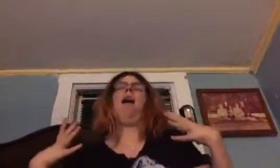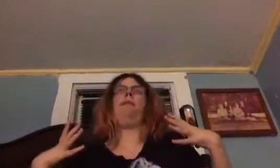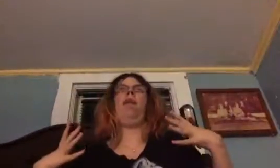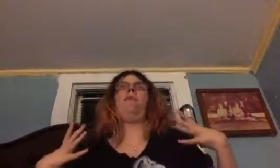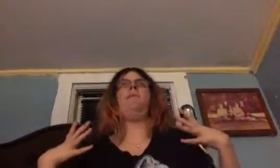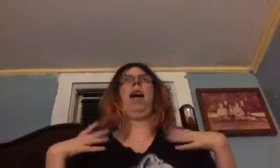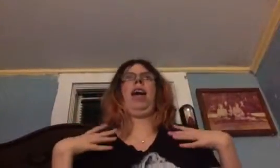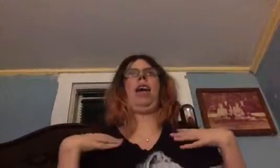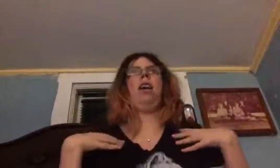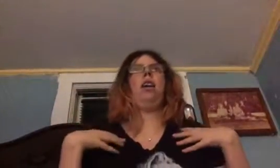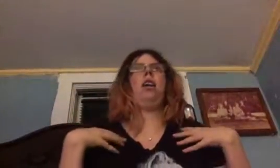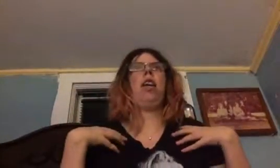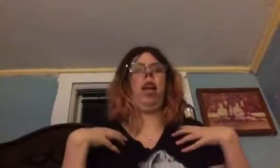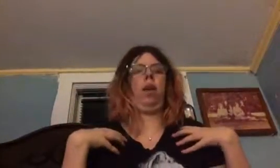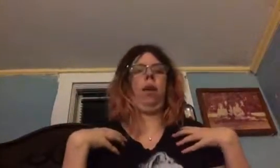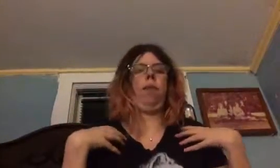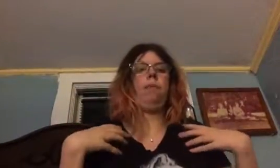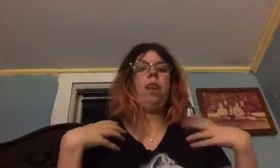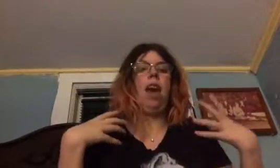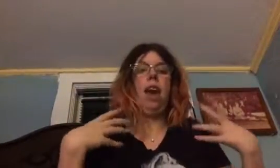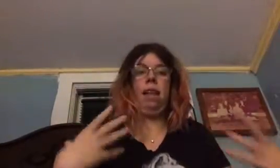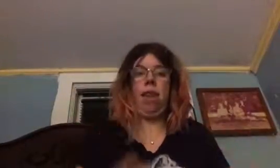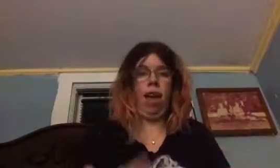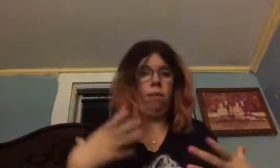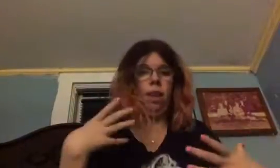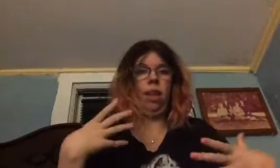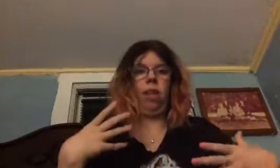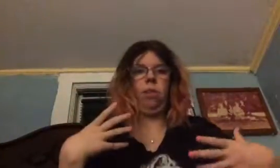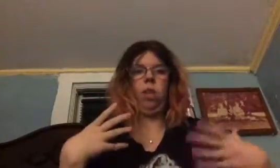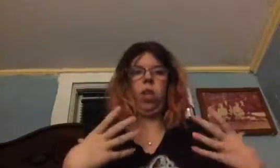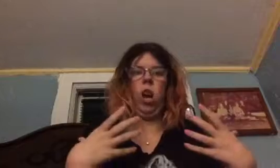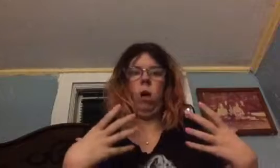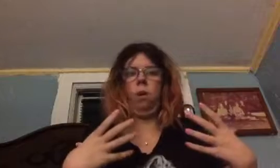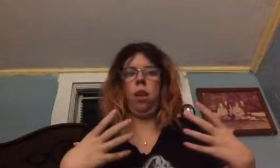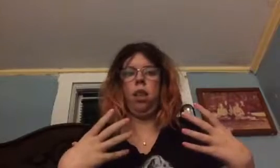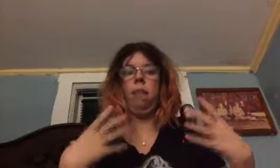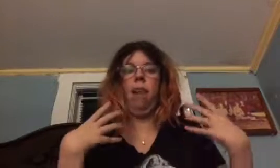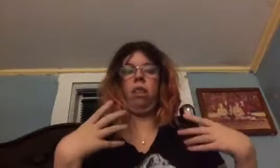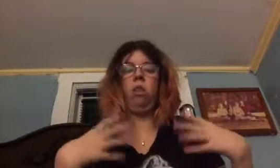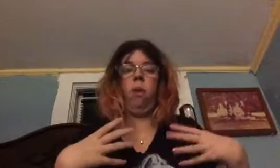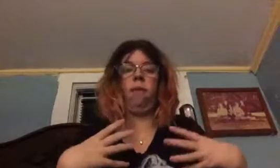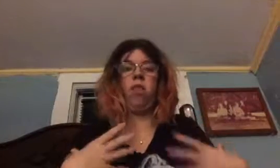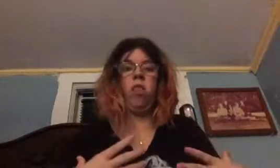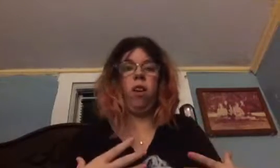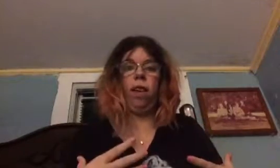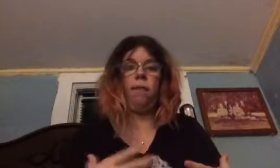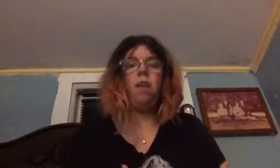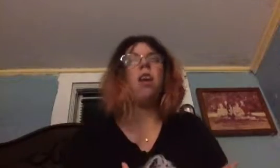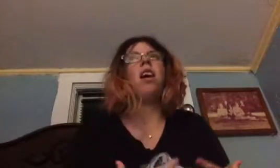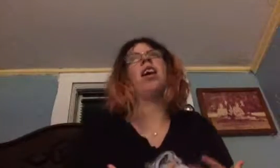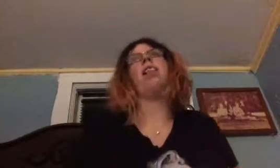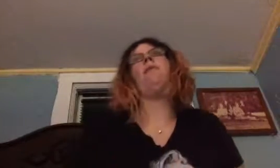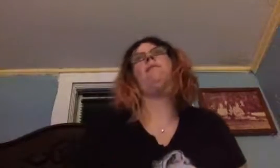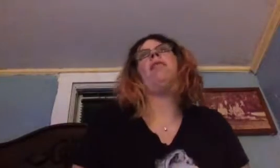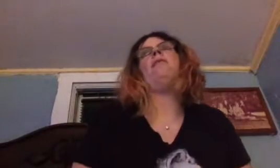prime of my category. And that's when the show, That So Raven, started. Now, what many of